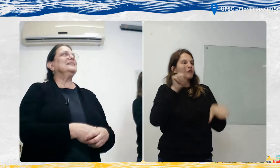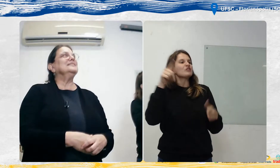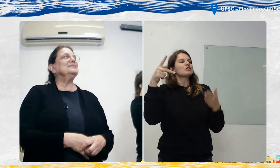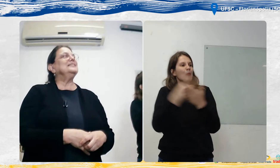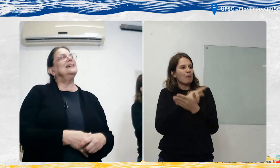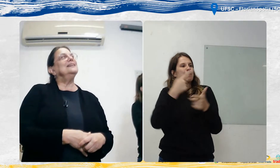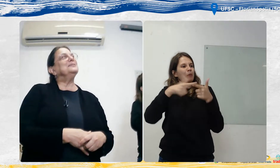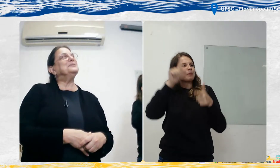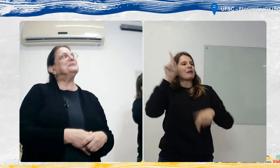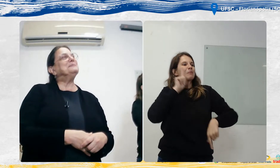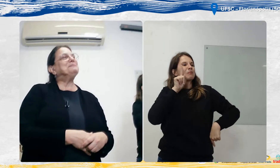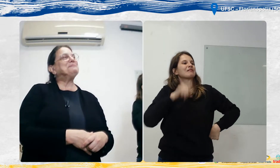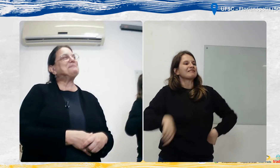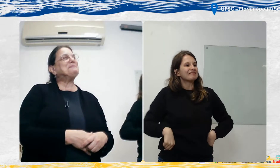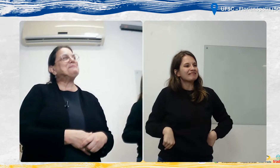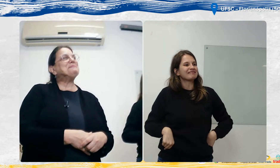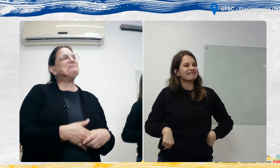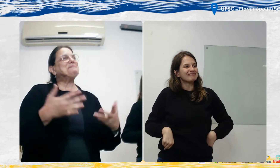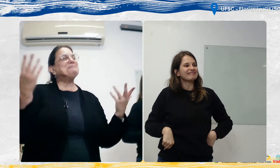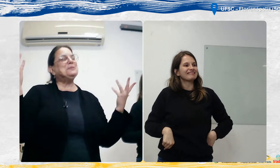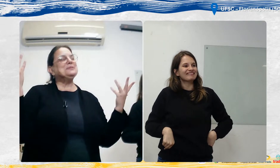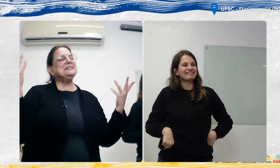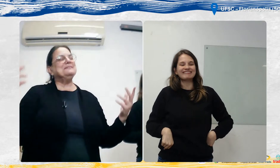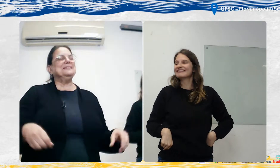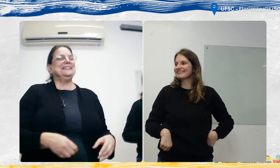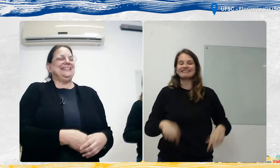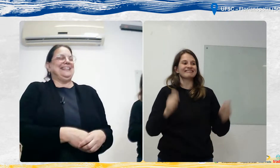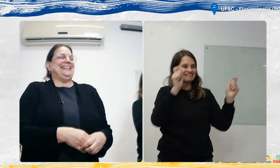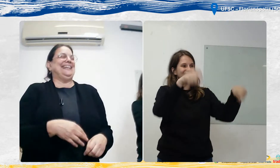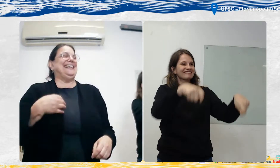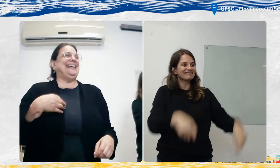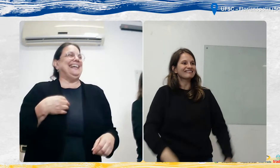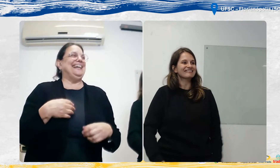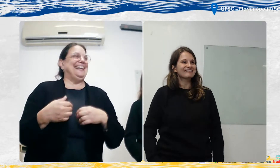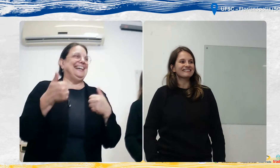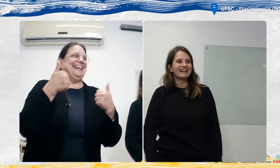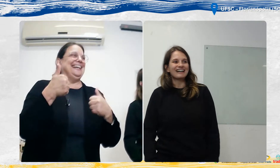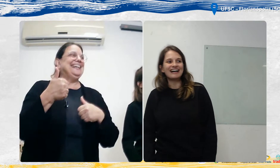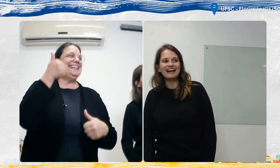my country. I don't know. We'll see.